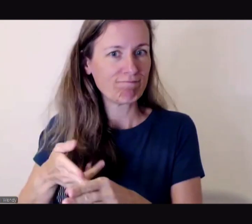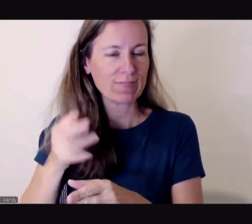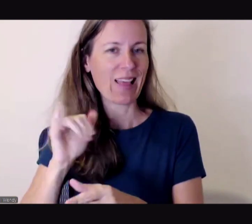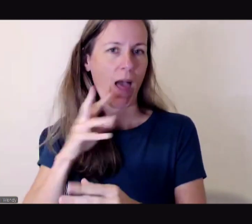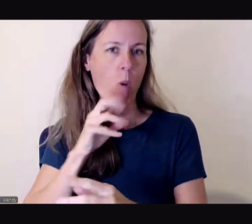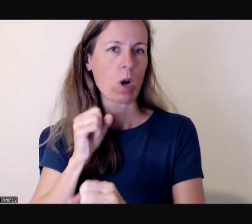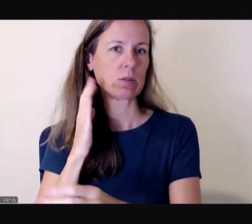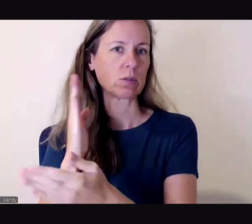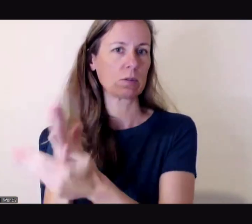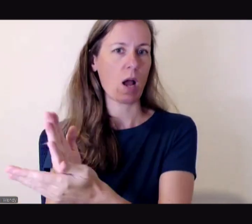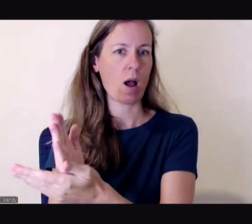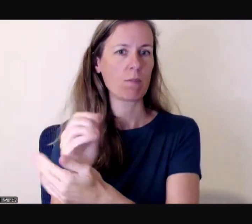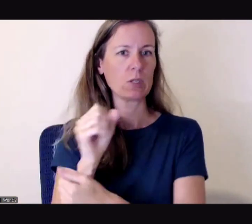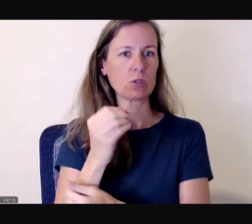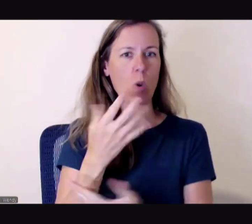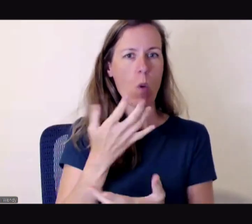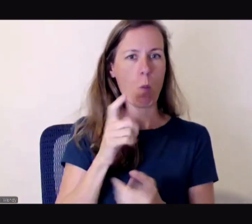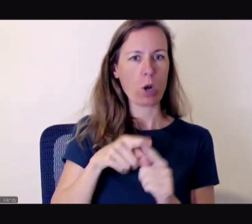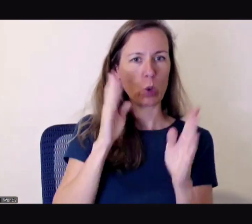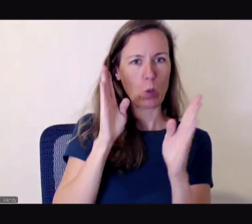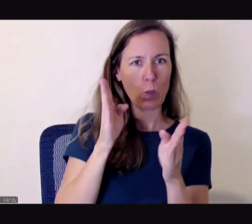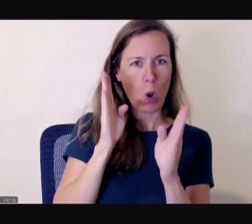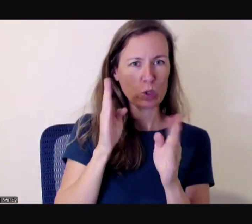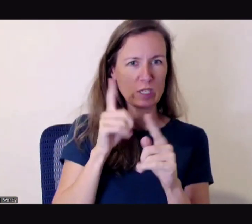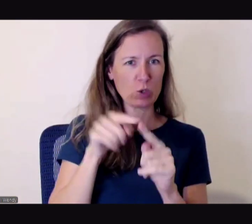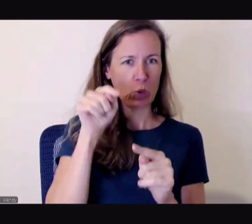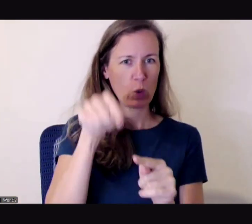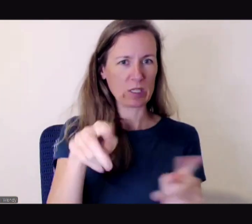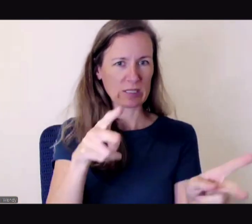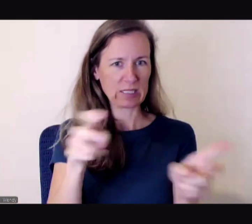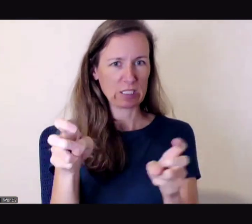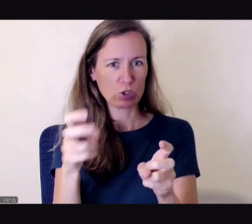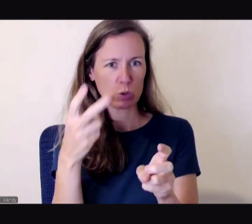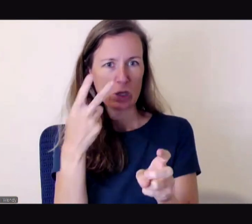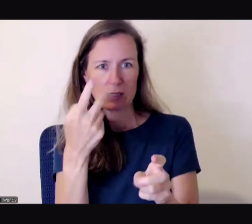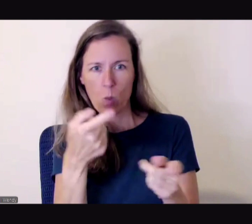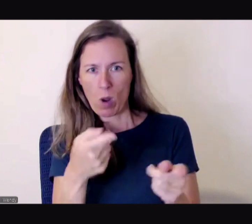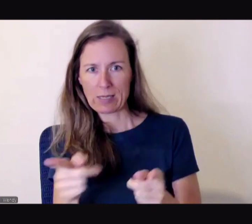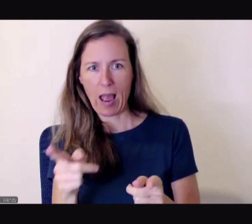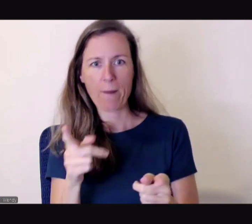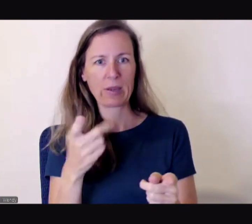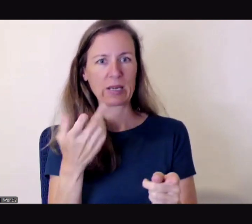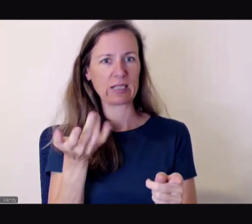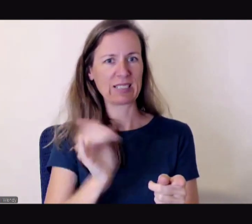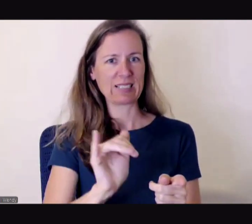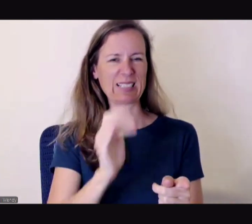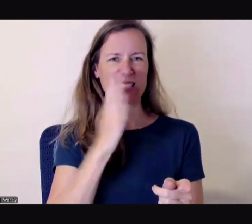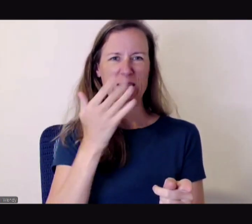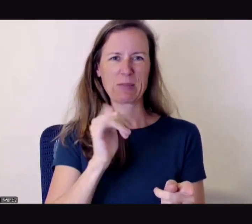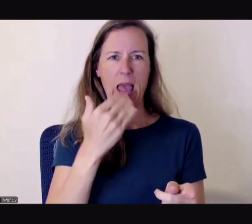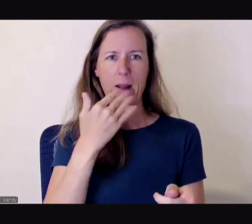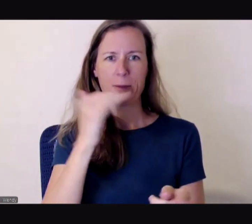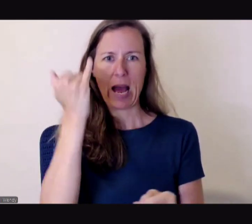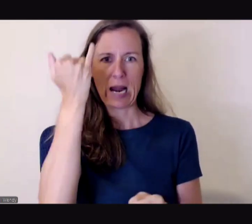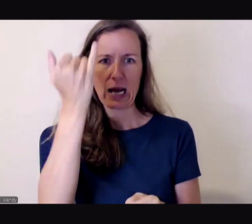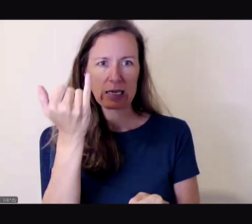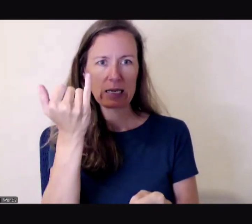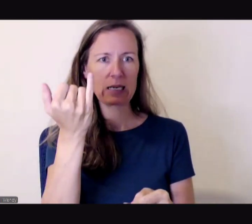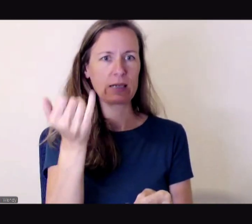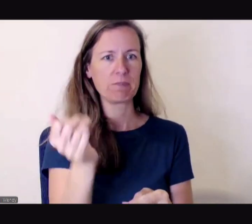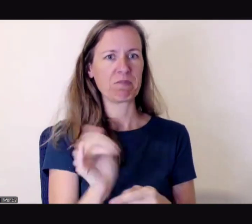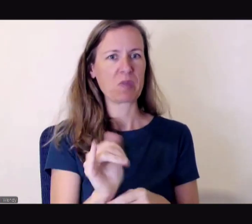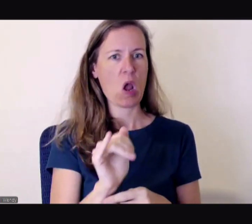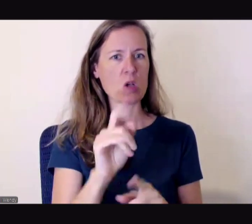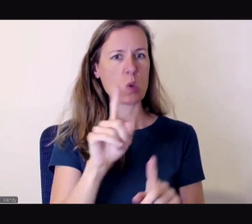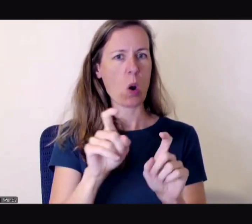like a bad idea. There were also questions about what's coming into Walgreens, which we will look into.